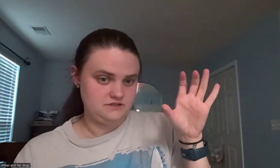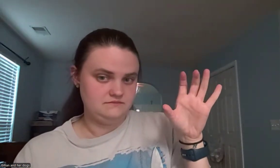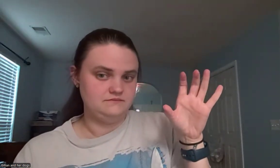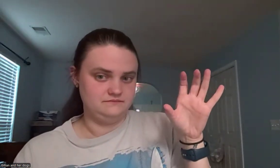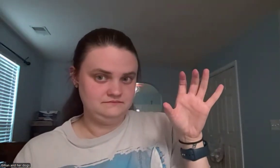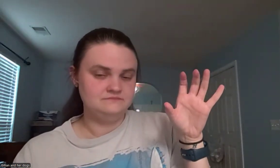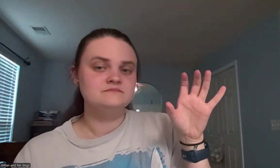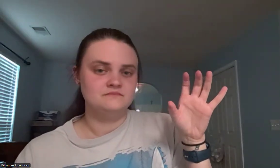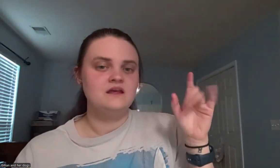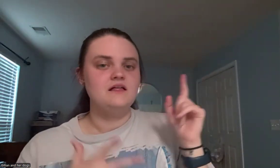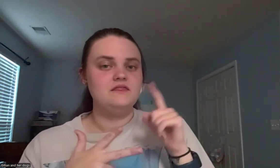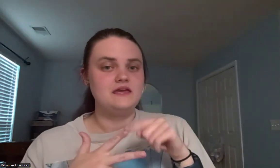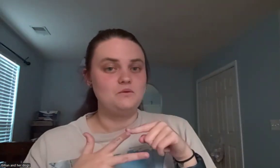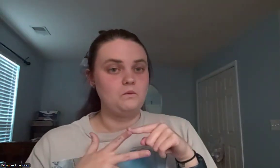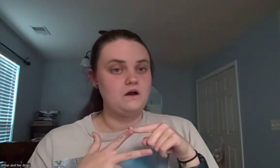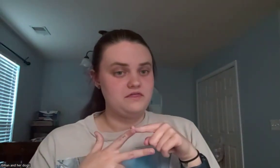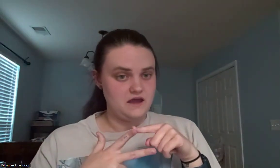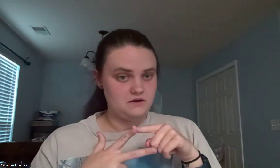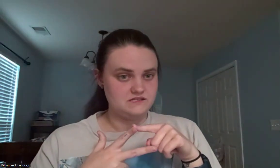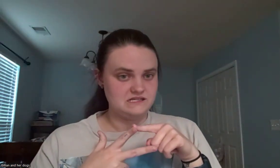100. Then 1,000,